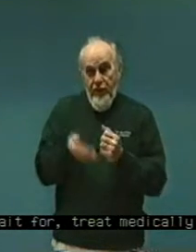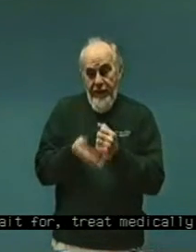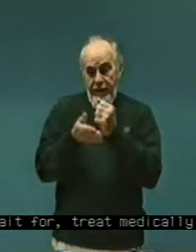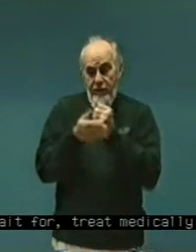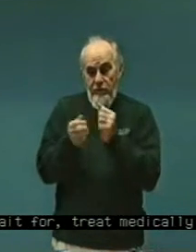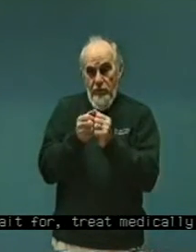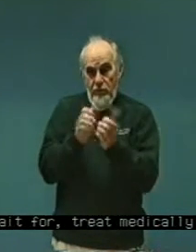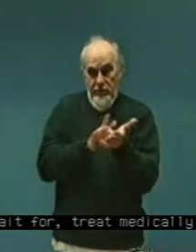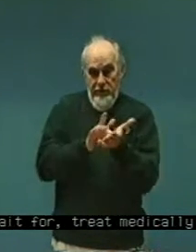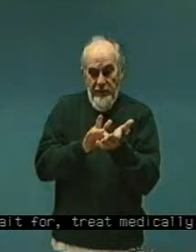medically.